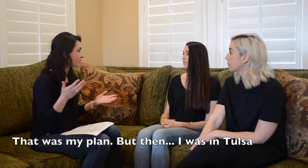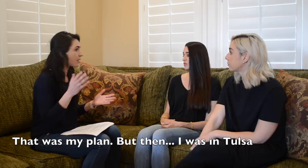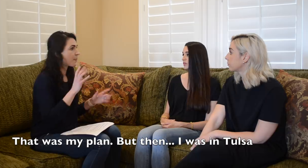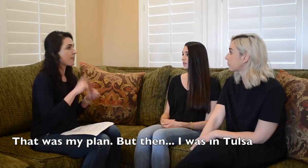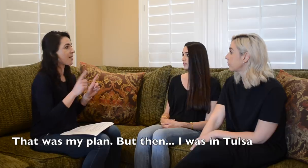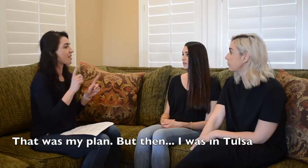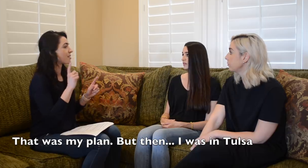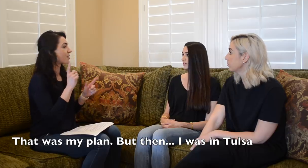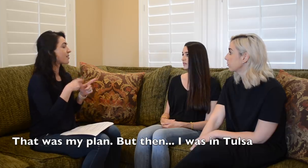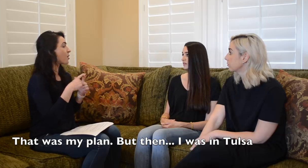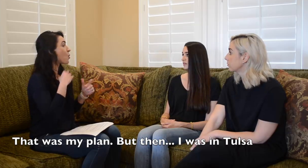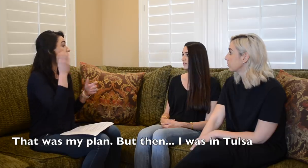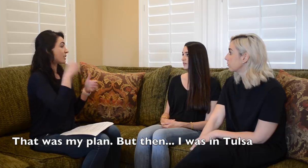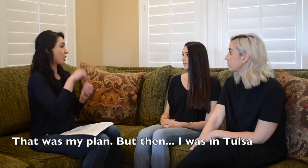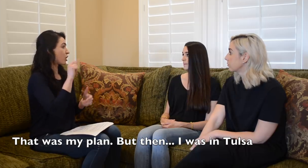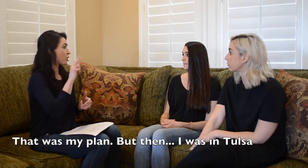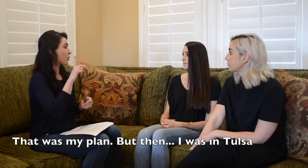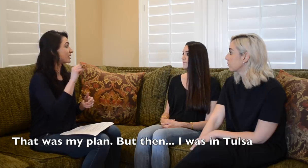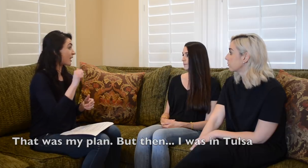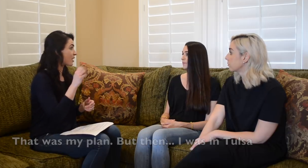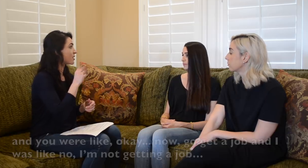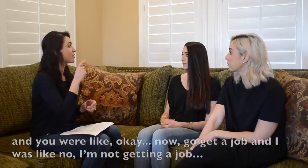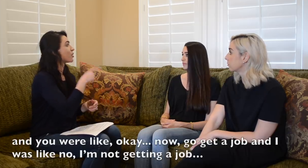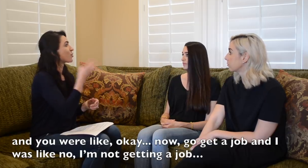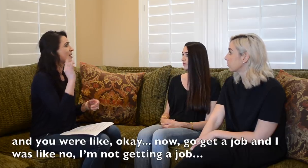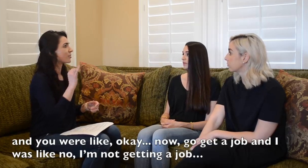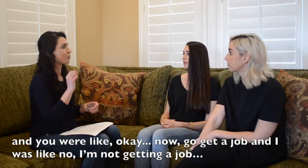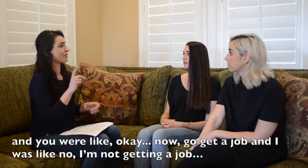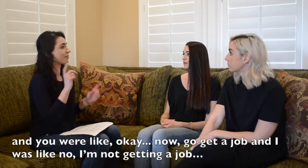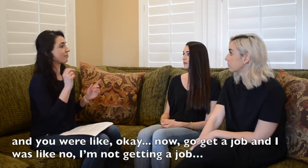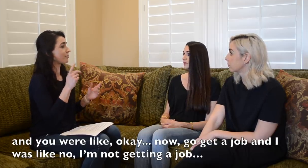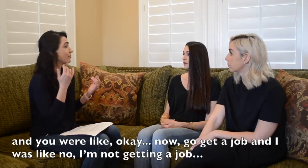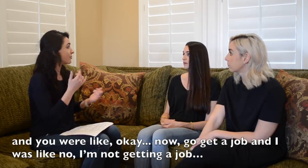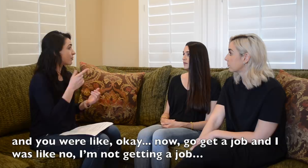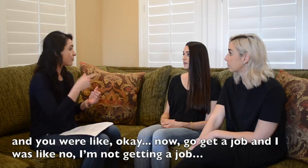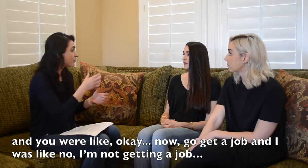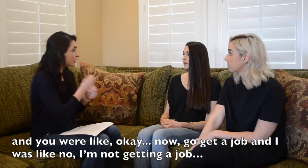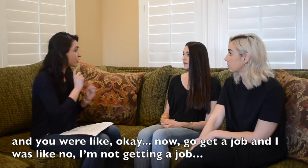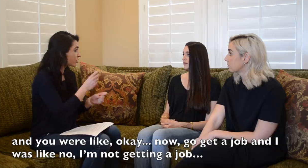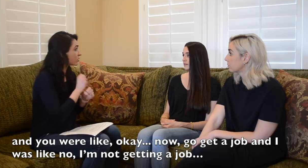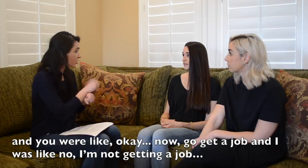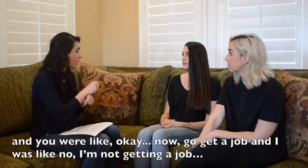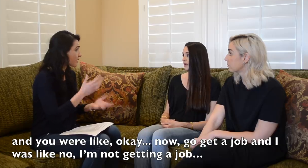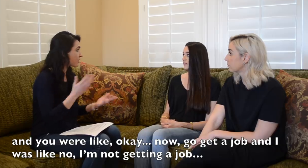Totally. Yeah.